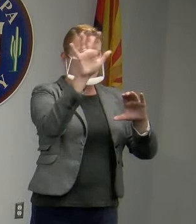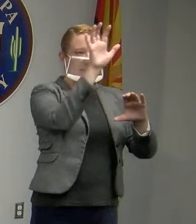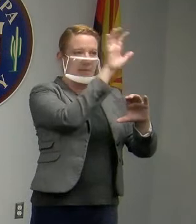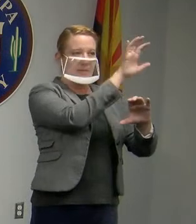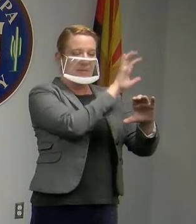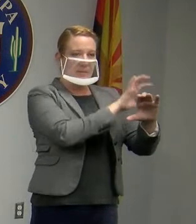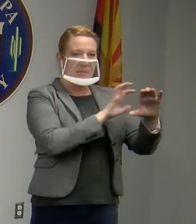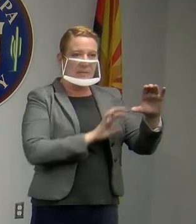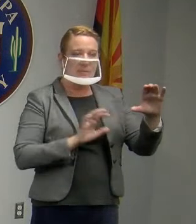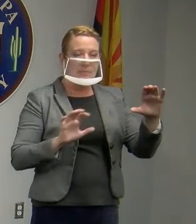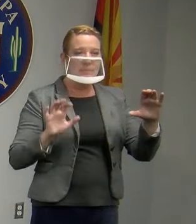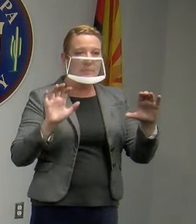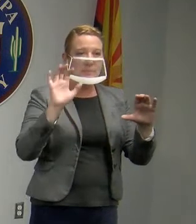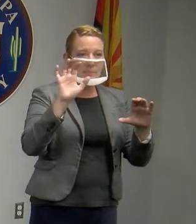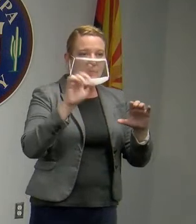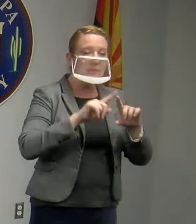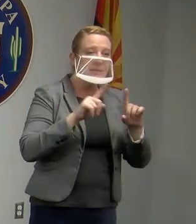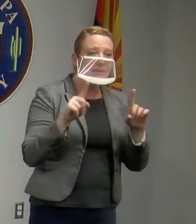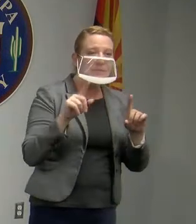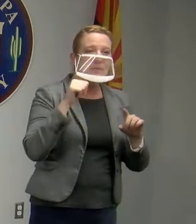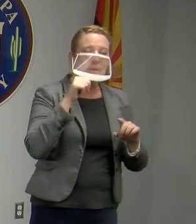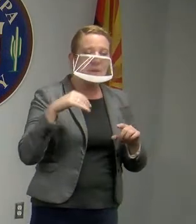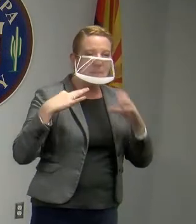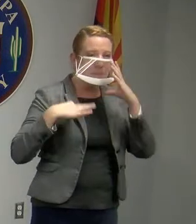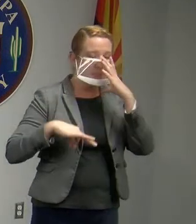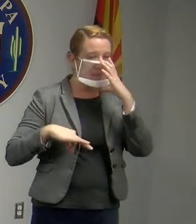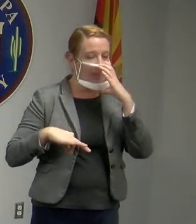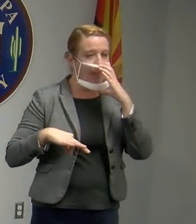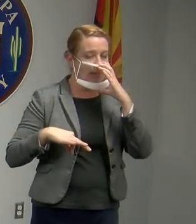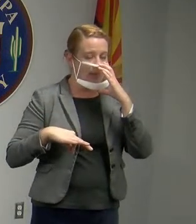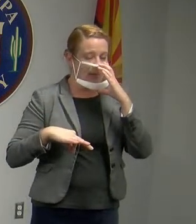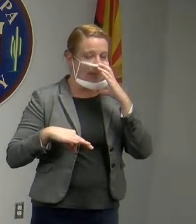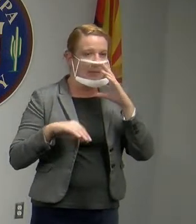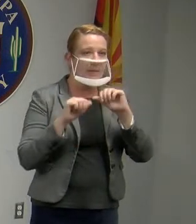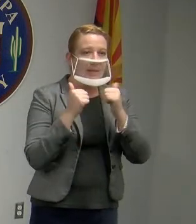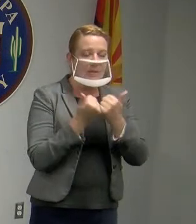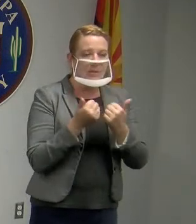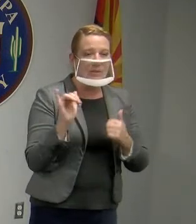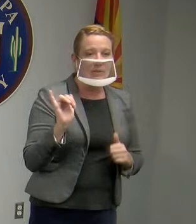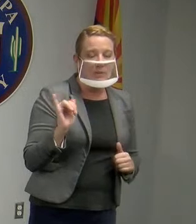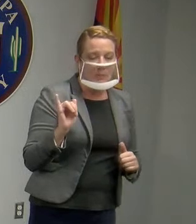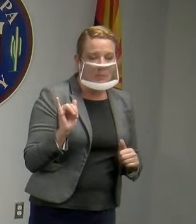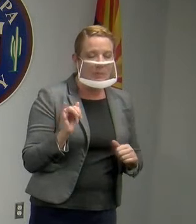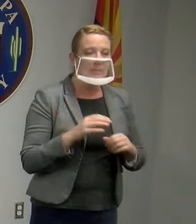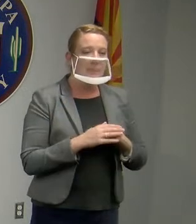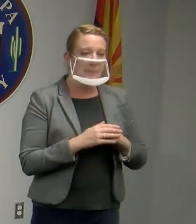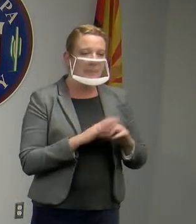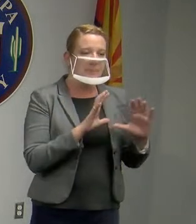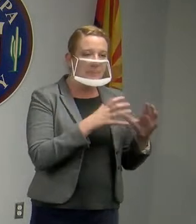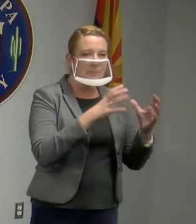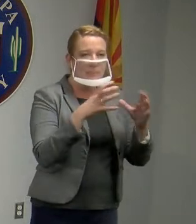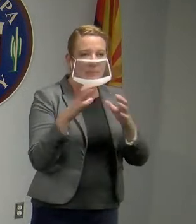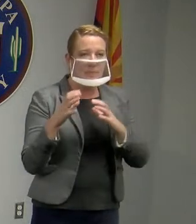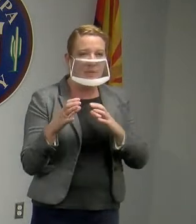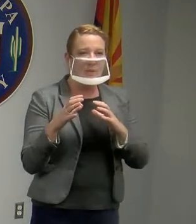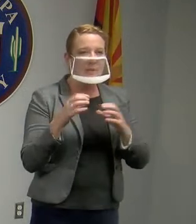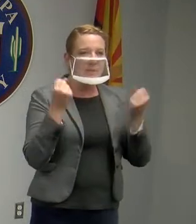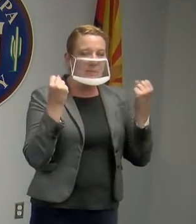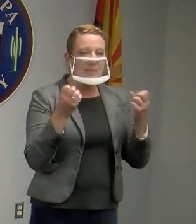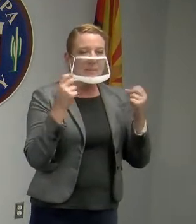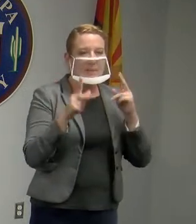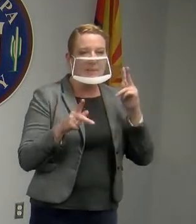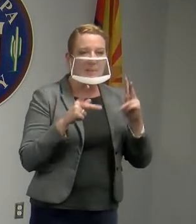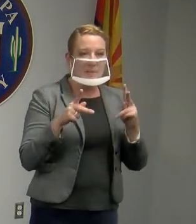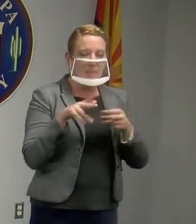and nonprofit agencies, Tempe Community Action, Ascend in Chandler, and FSL that is serving Wickenburg and Peoria. So those are the